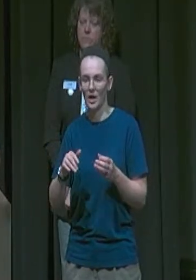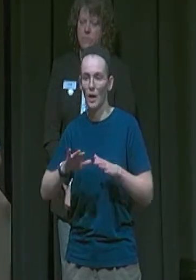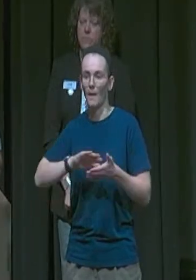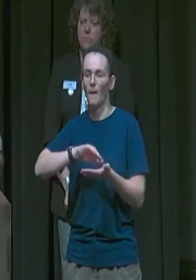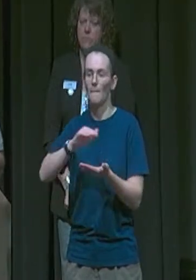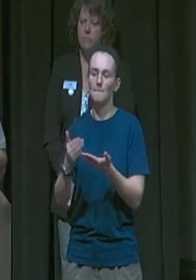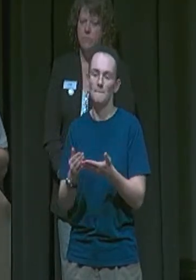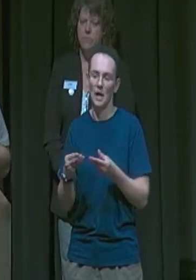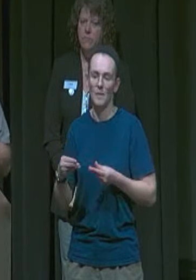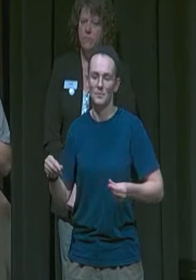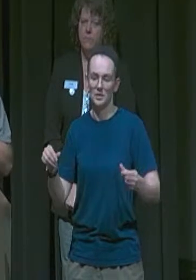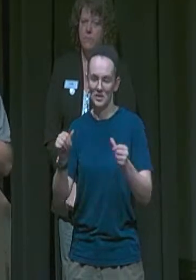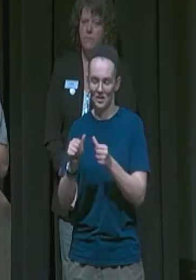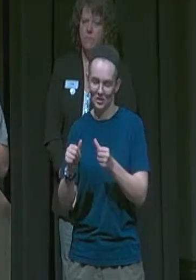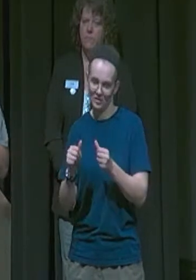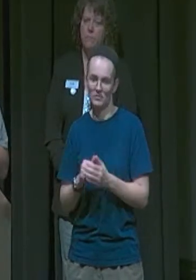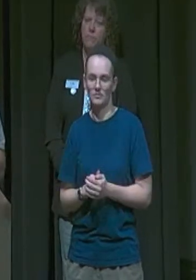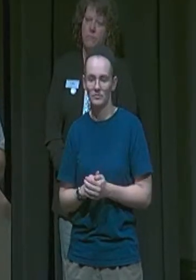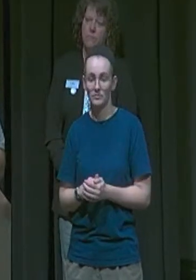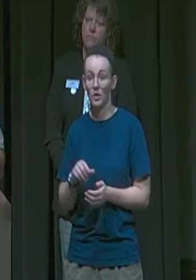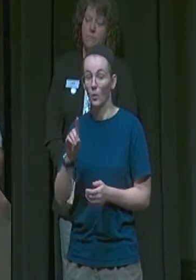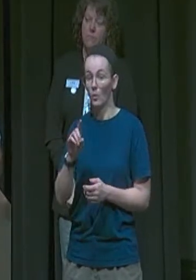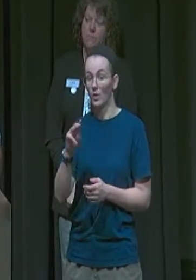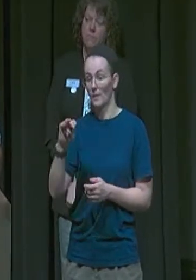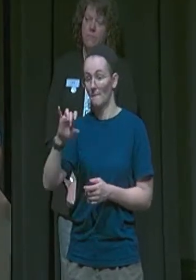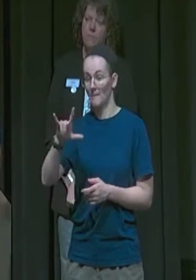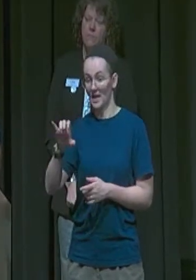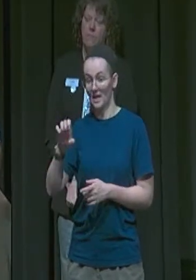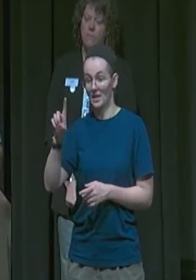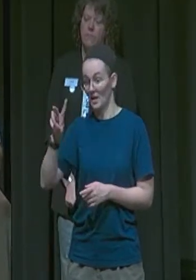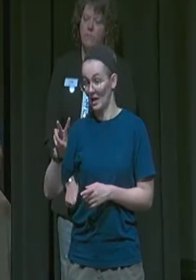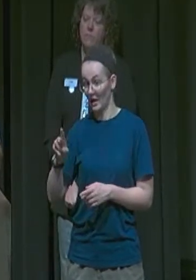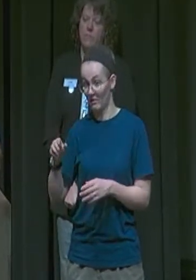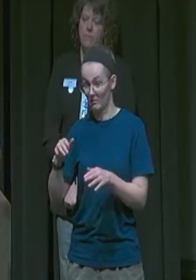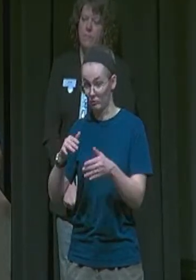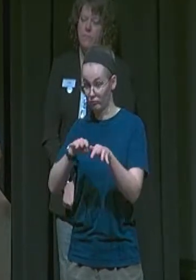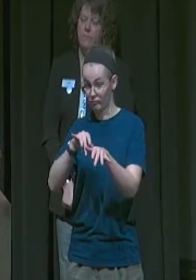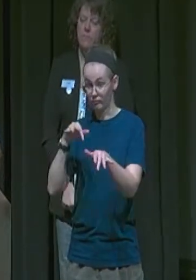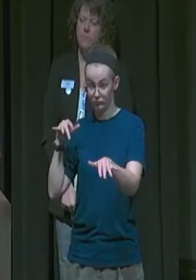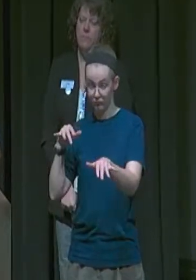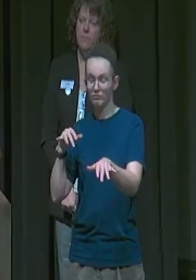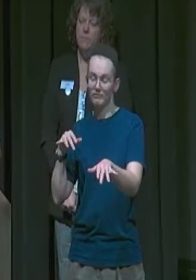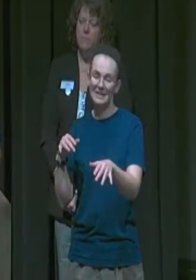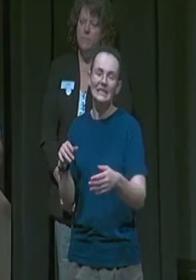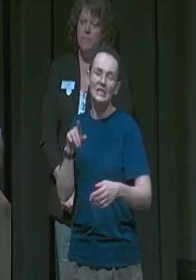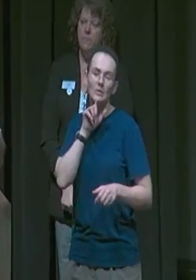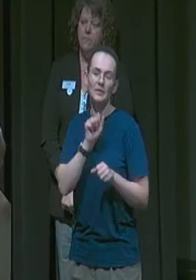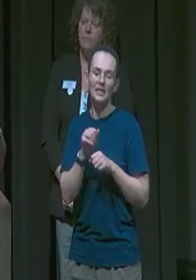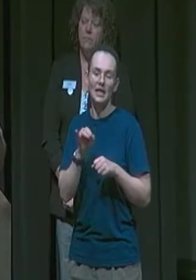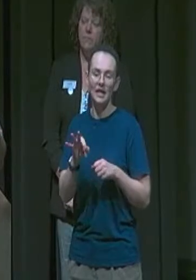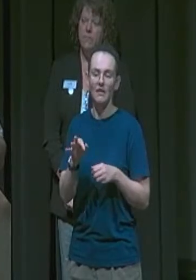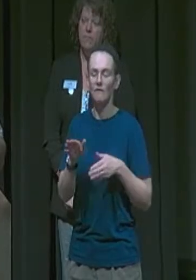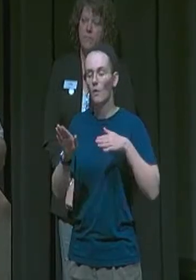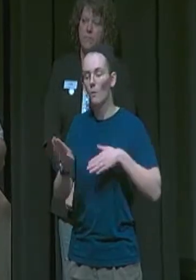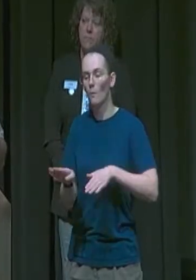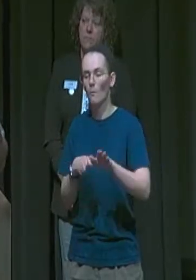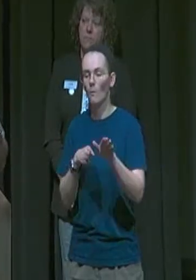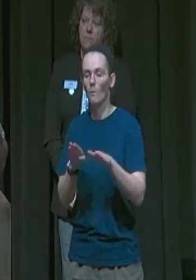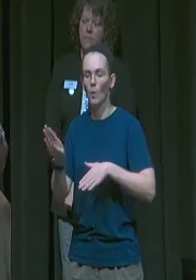of material. 1.5 miles upstream, really if you go